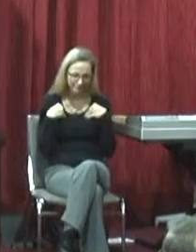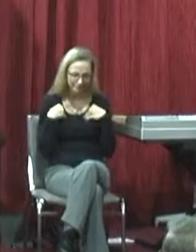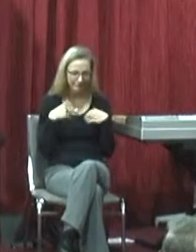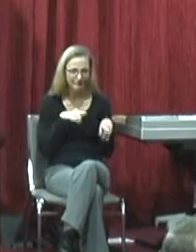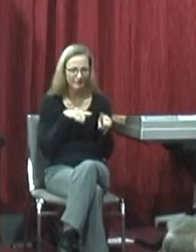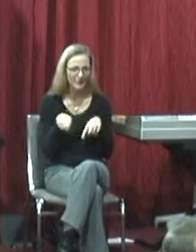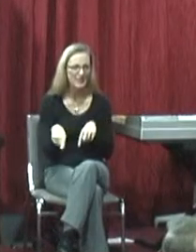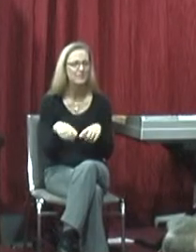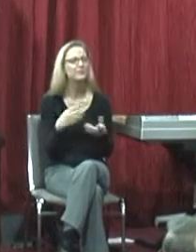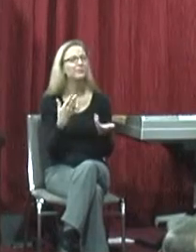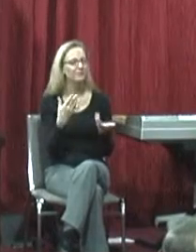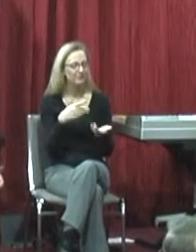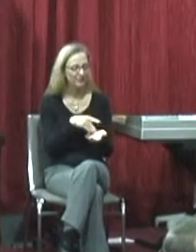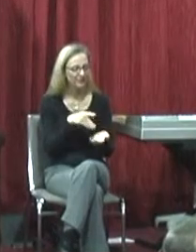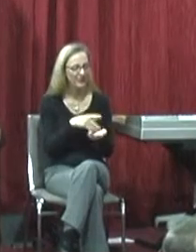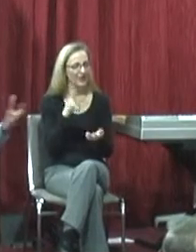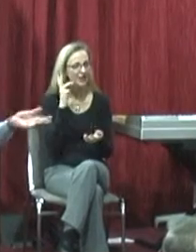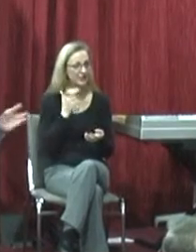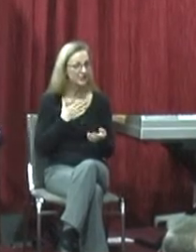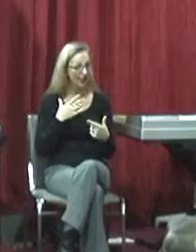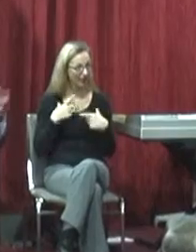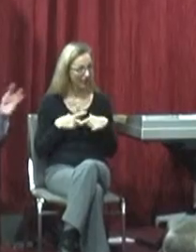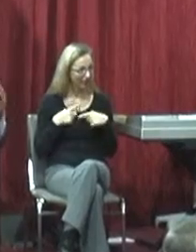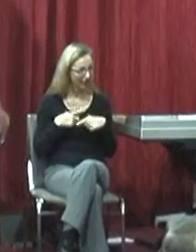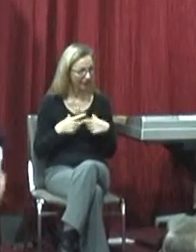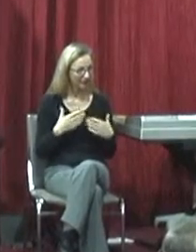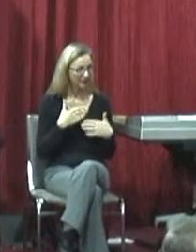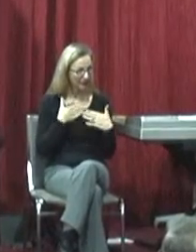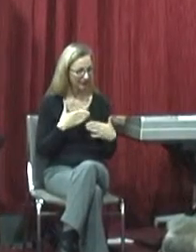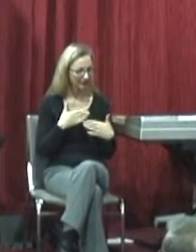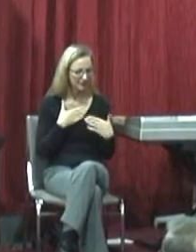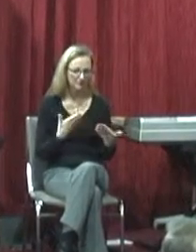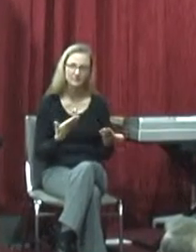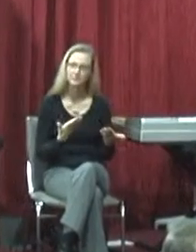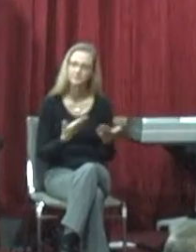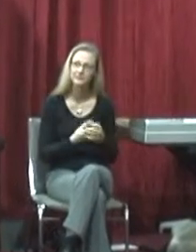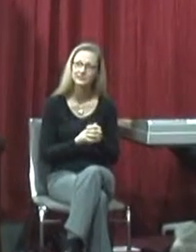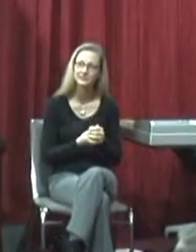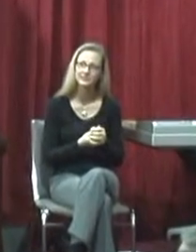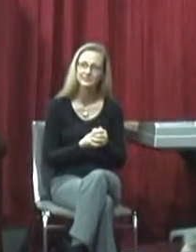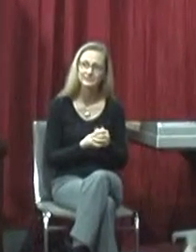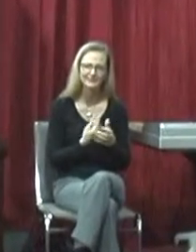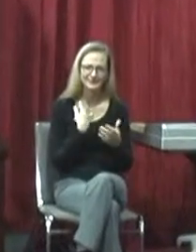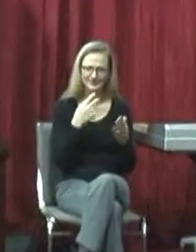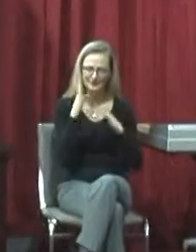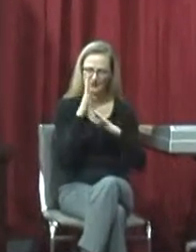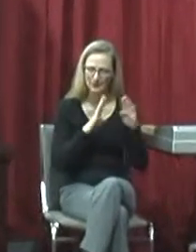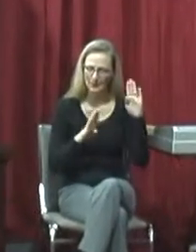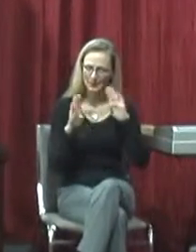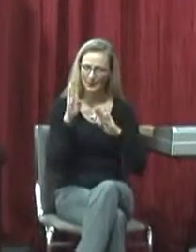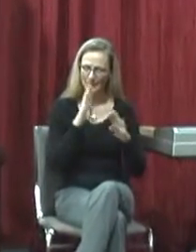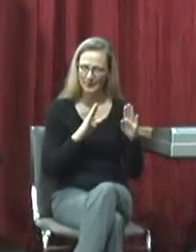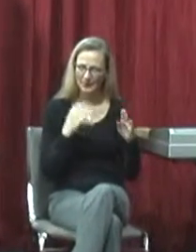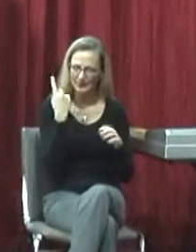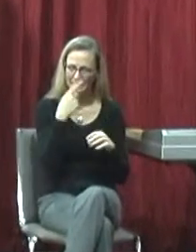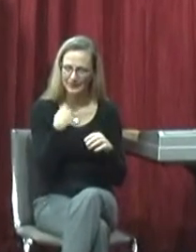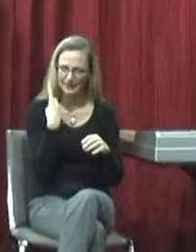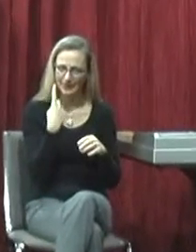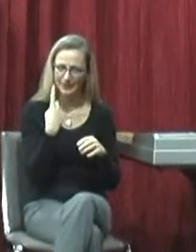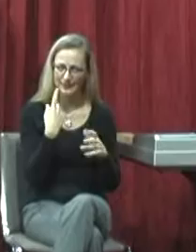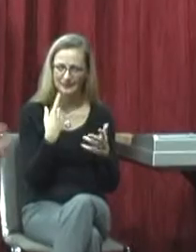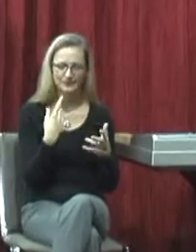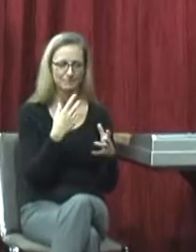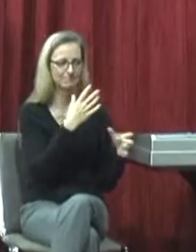Well, the physician's assistant, she listened to my lungs, you know, breathing and out. She has this worried look on her face. She goes, gets